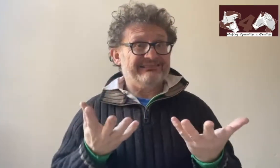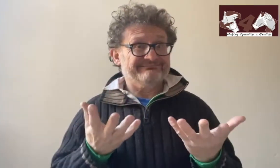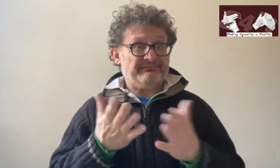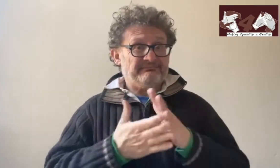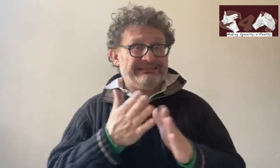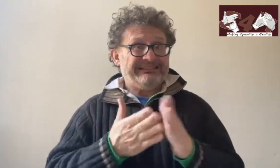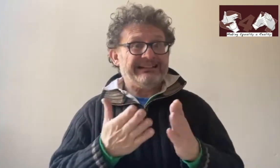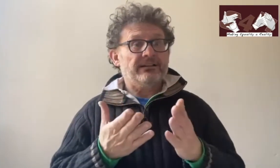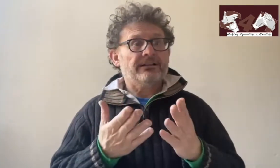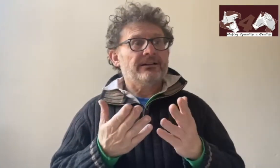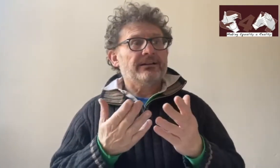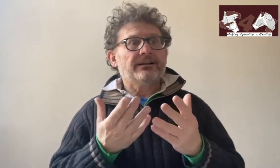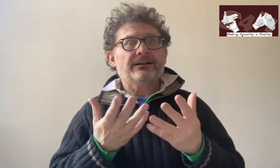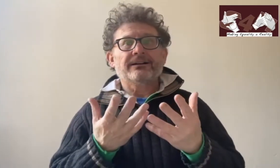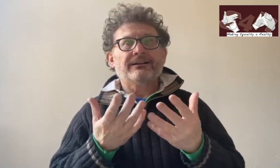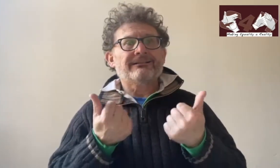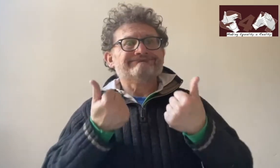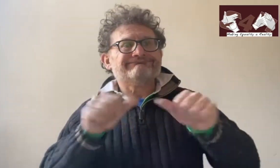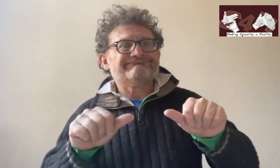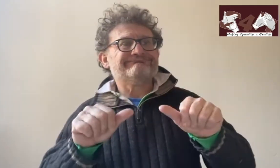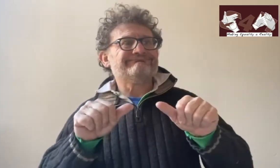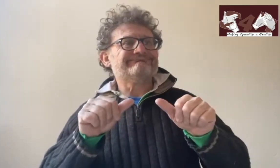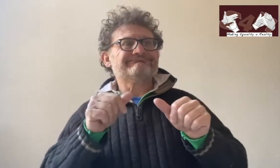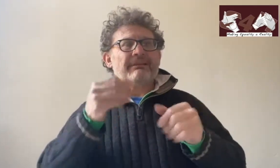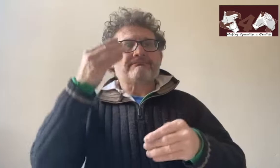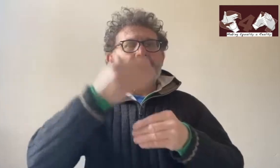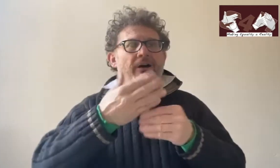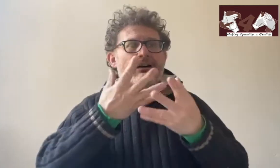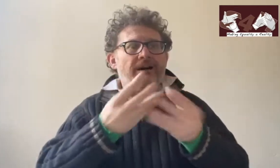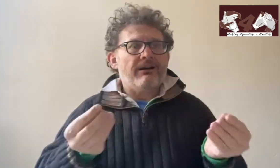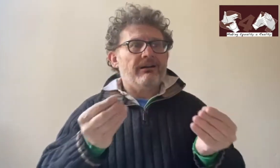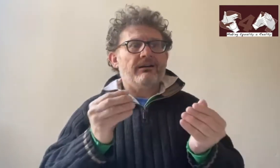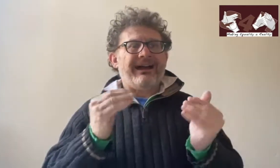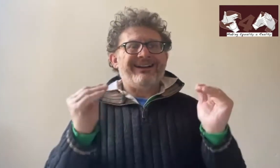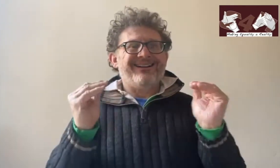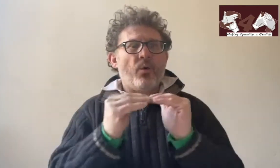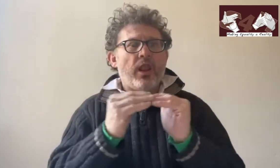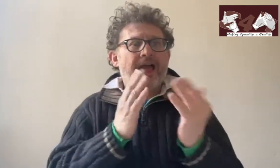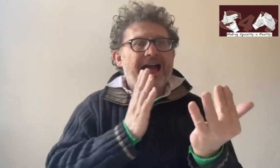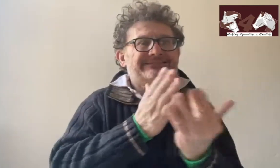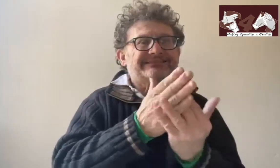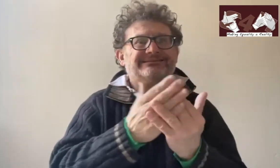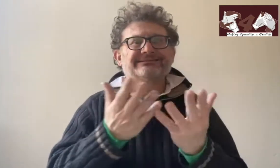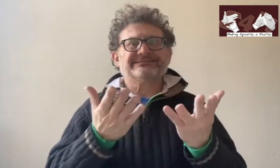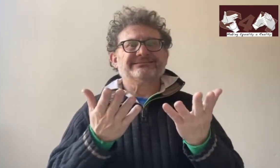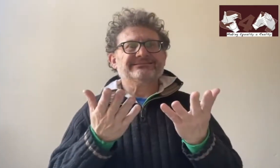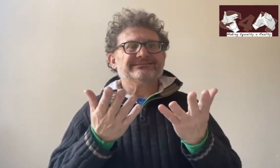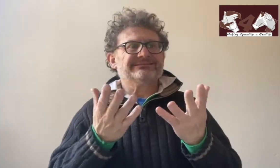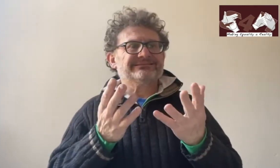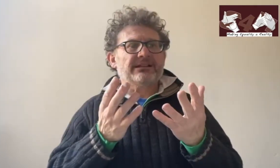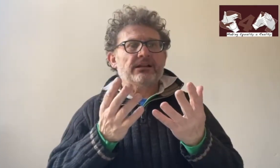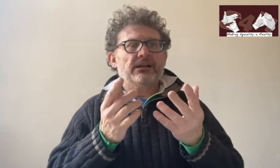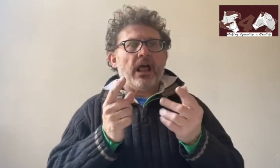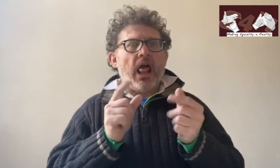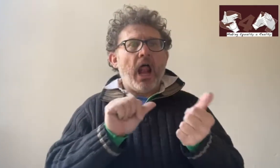just this that's happened to me, we're not at a place yet where all those barriers have been removed, where we have equality of